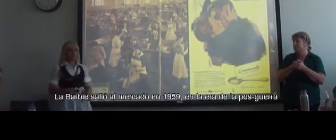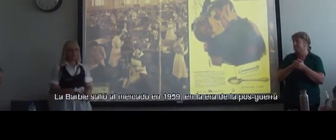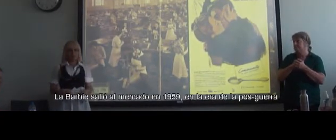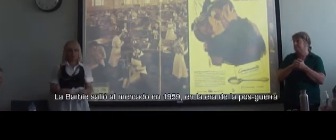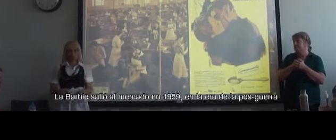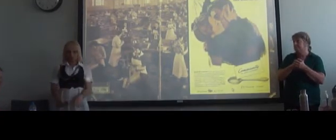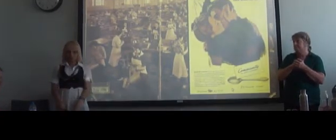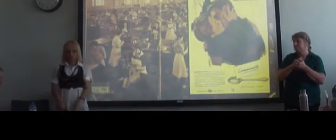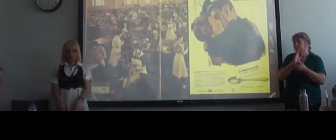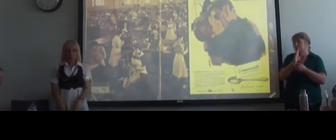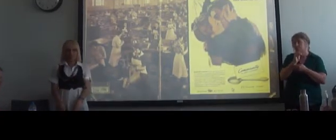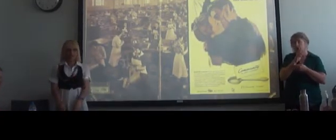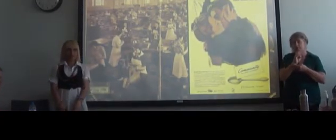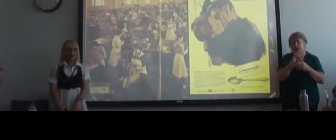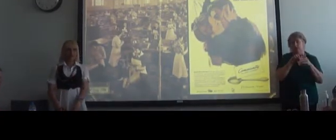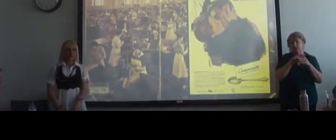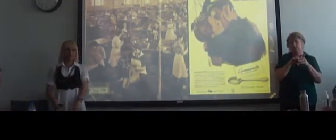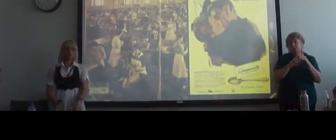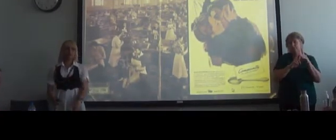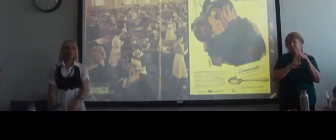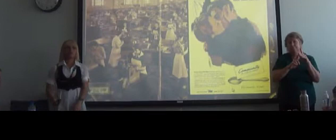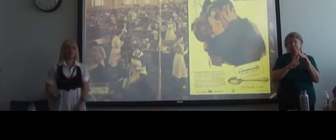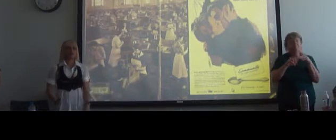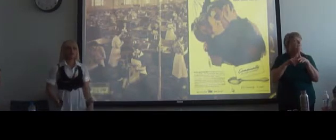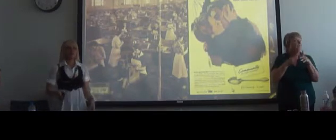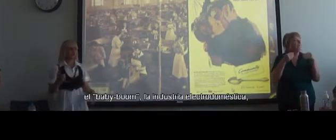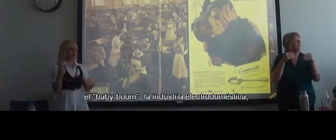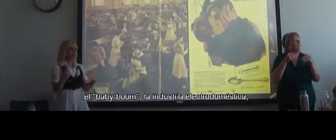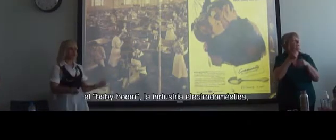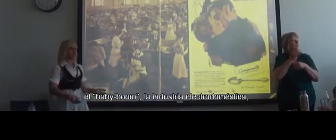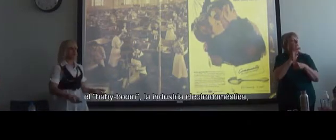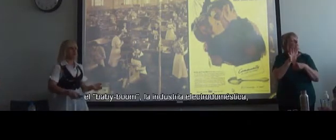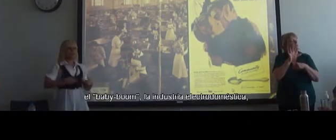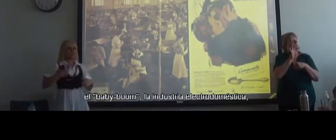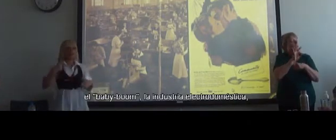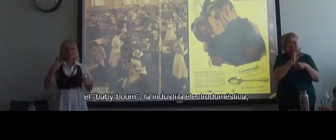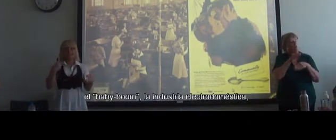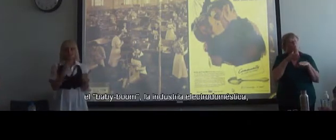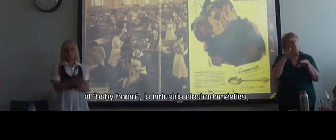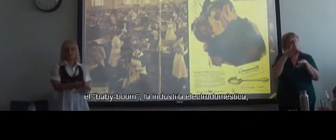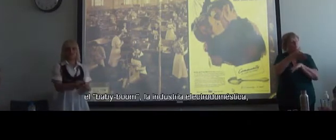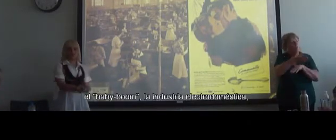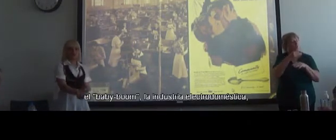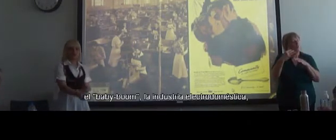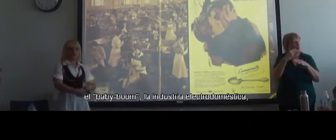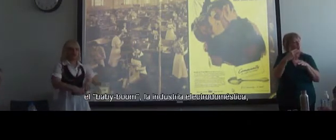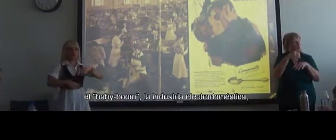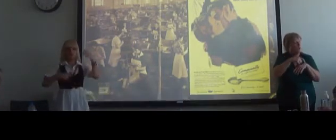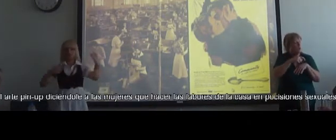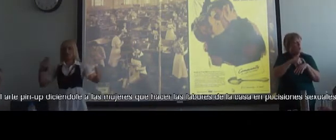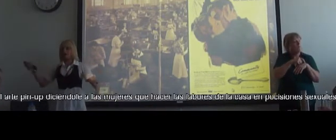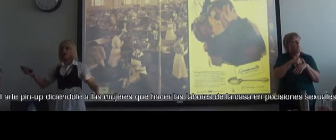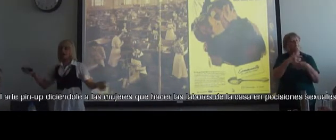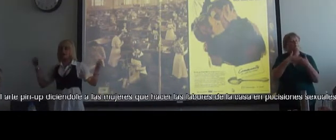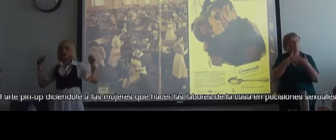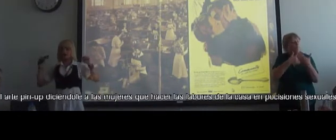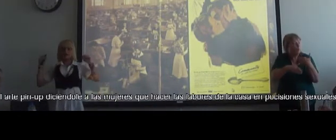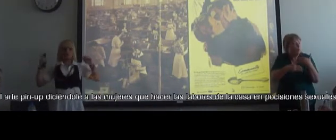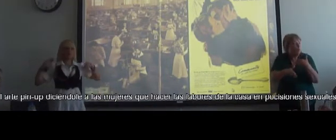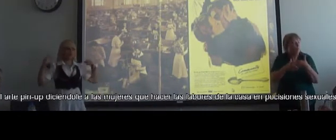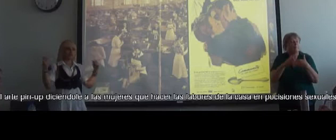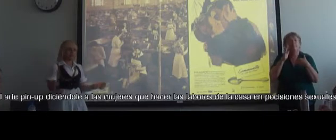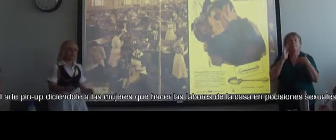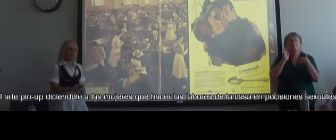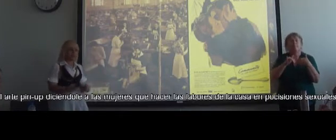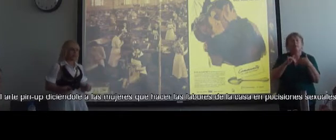in 1959 in the post-war era, the baby boom, the electrodomestic industry, the pin-up art,